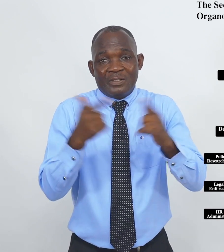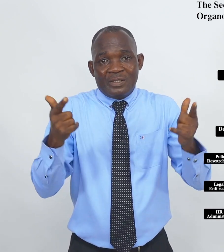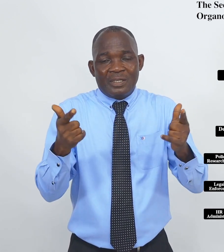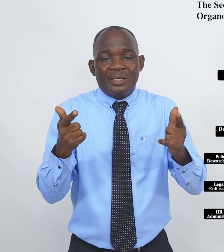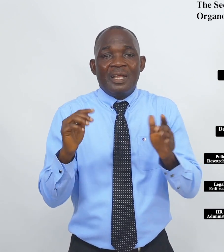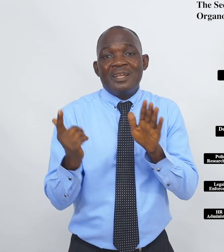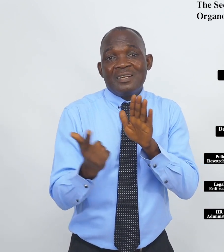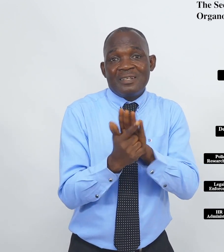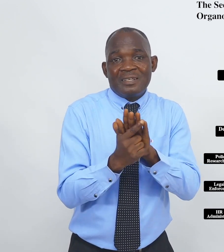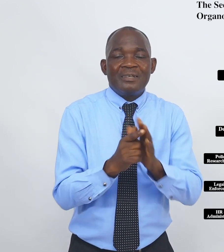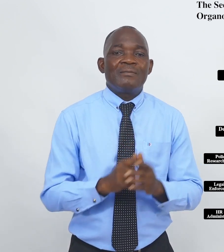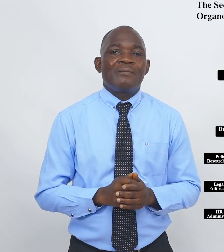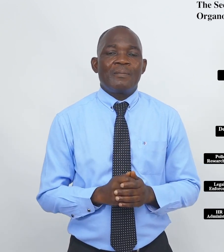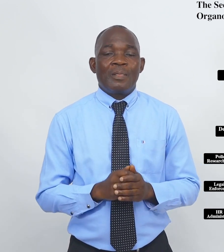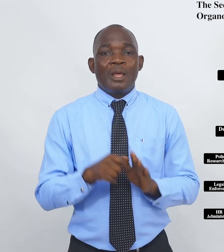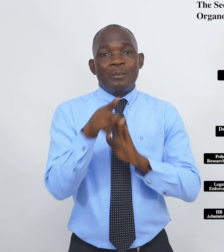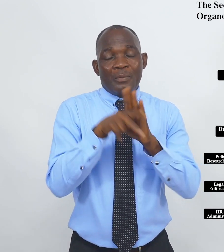Legal, Policy Research and IT,